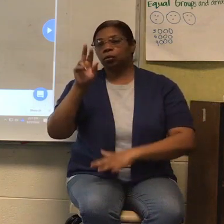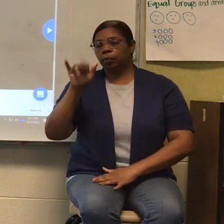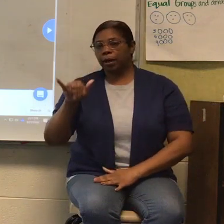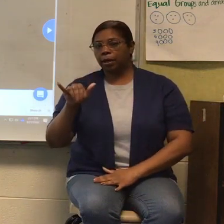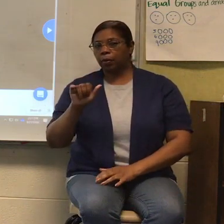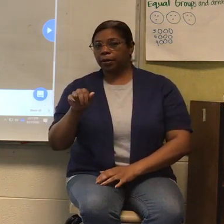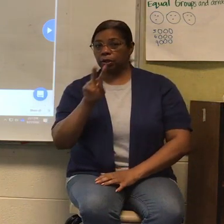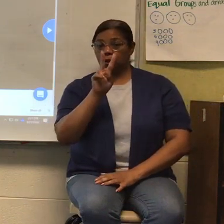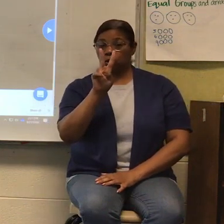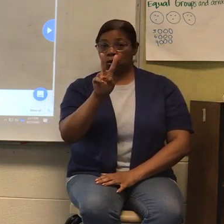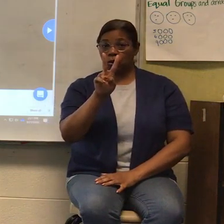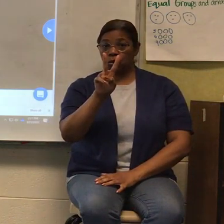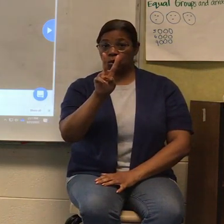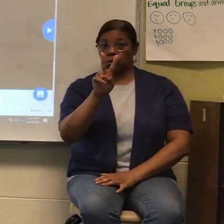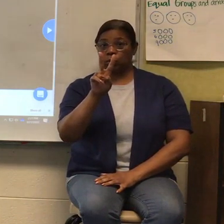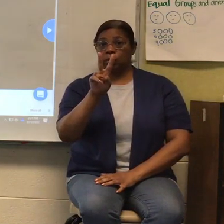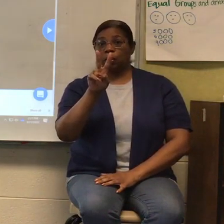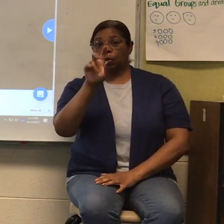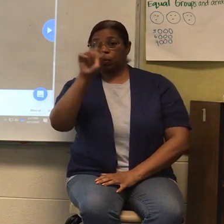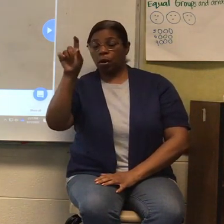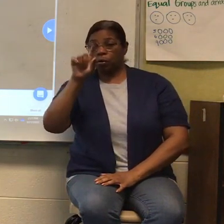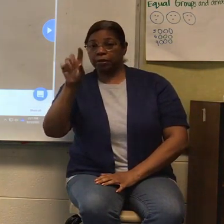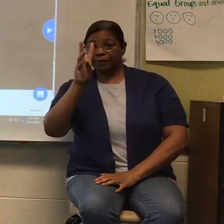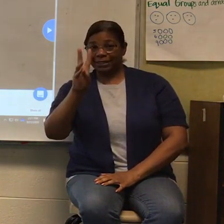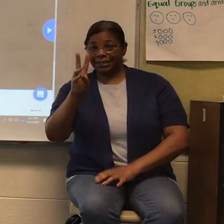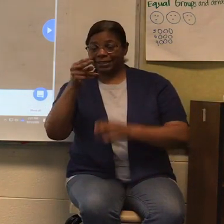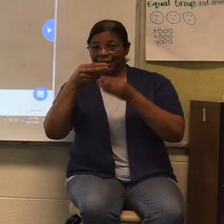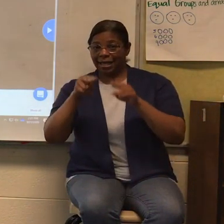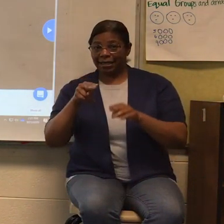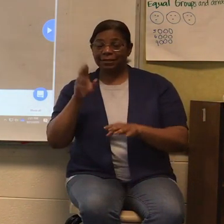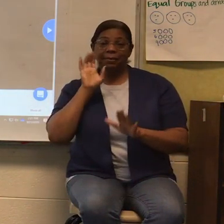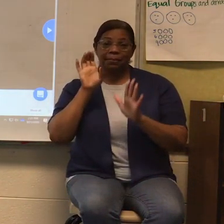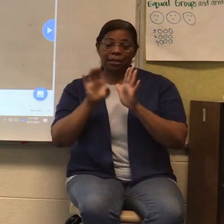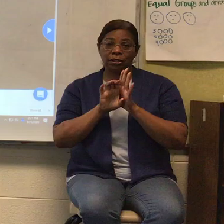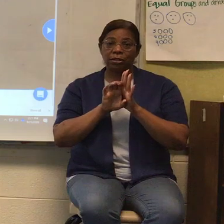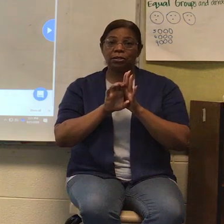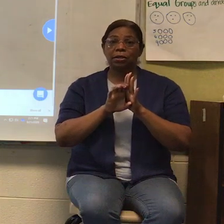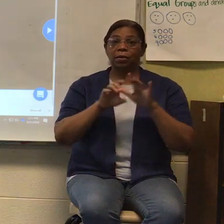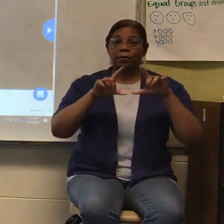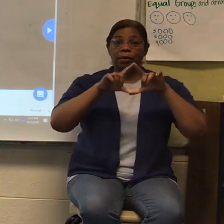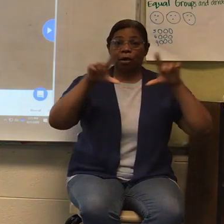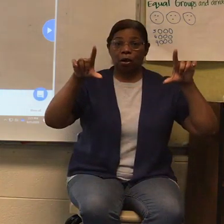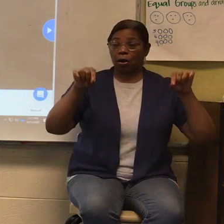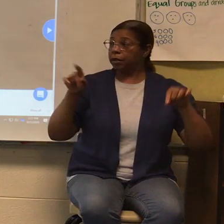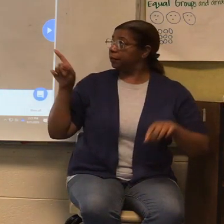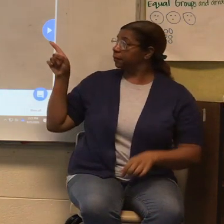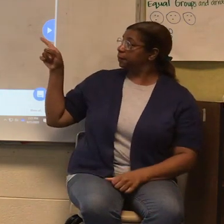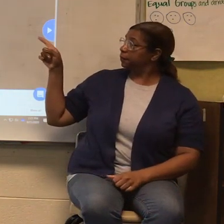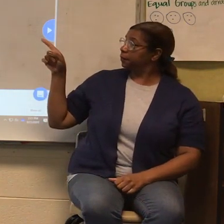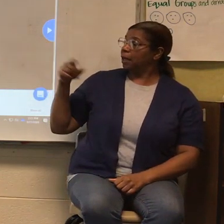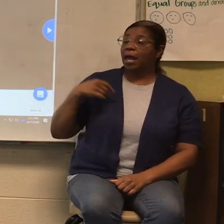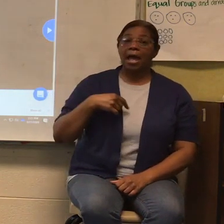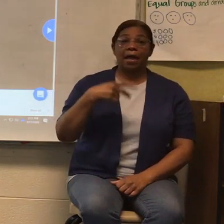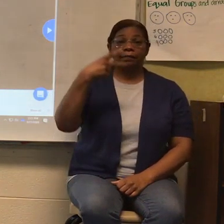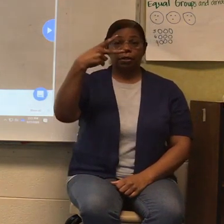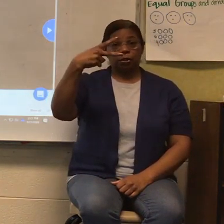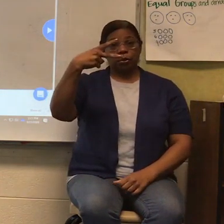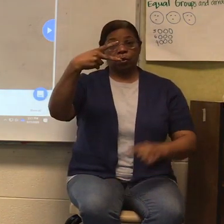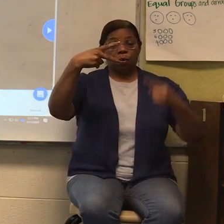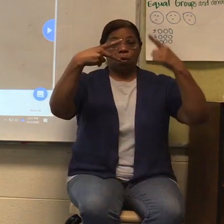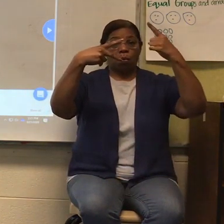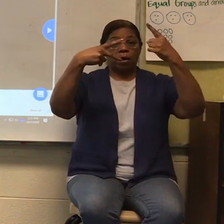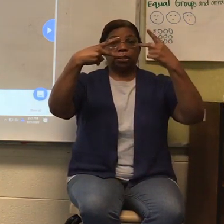two rows of six eggs. Look at the picture here. We have a carton of eggs with two rows